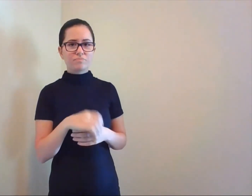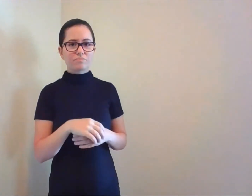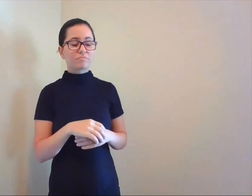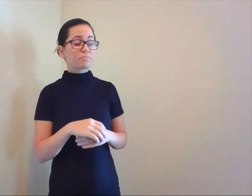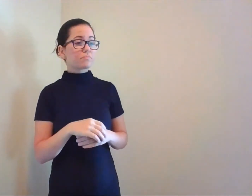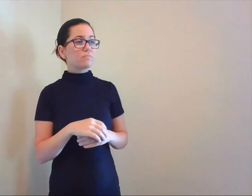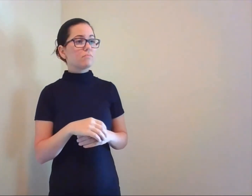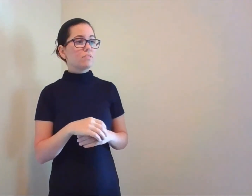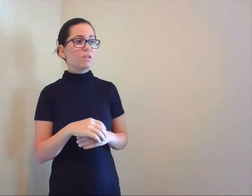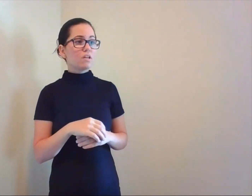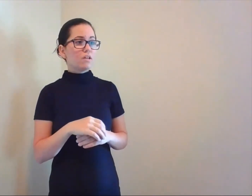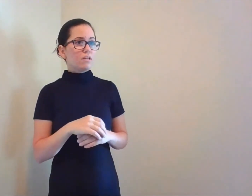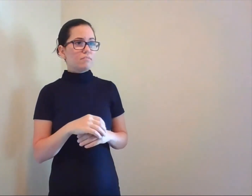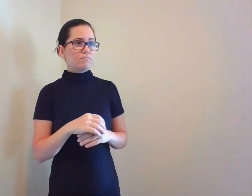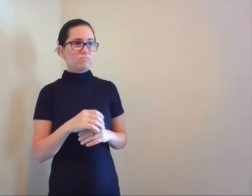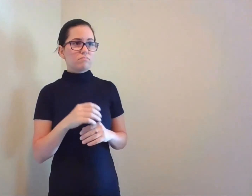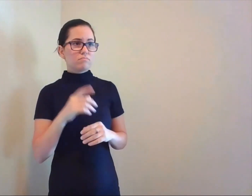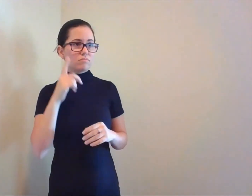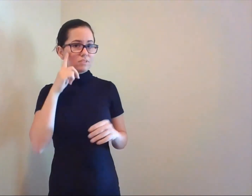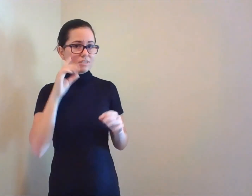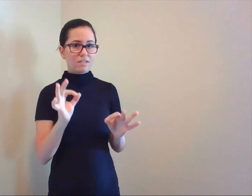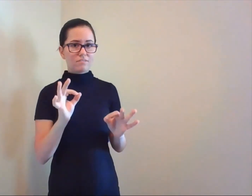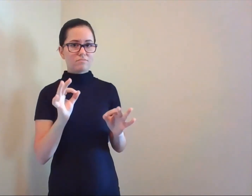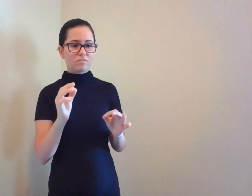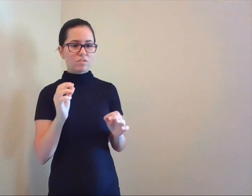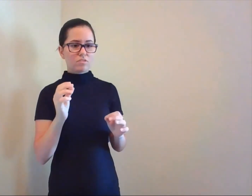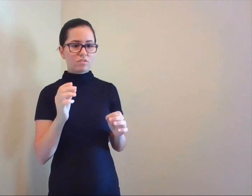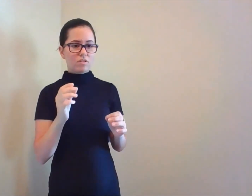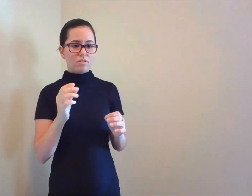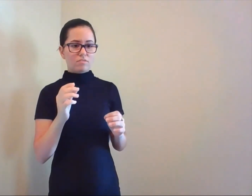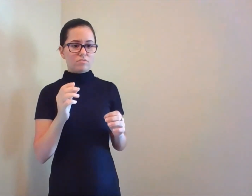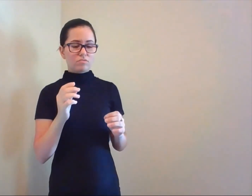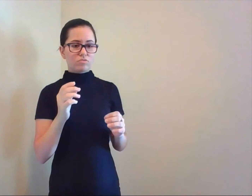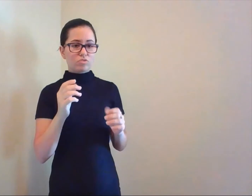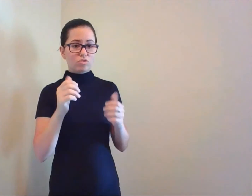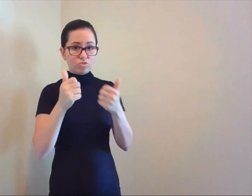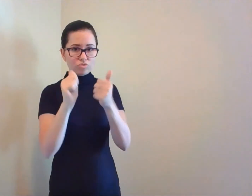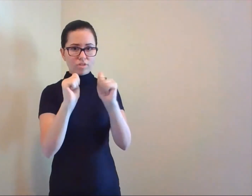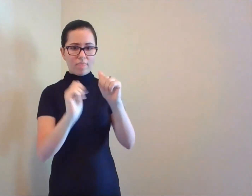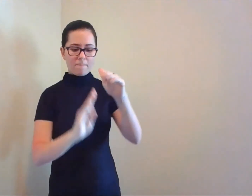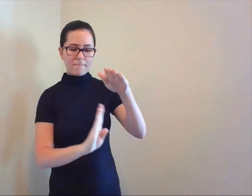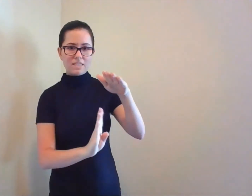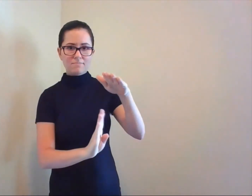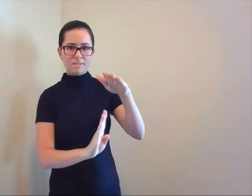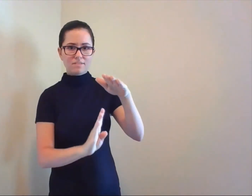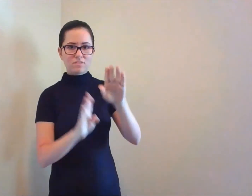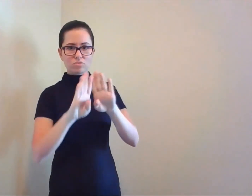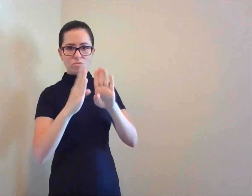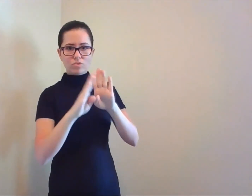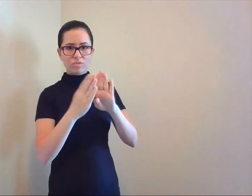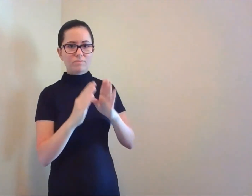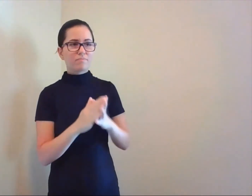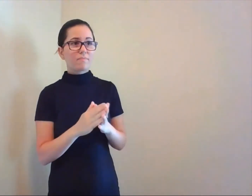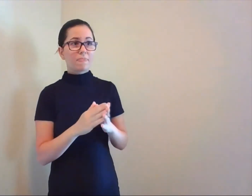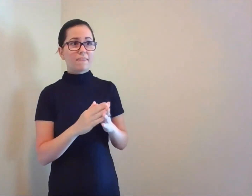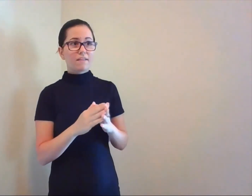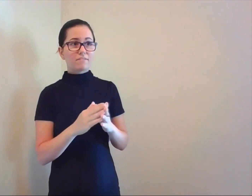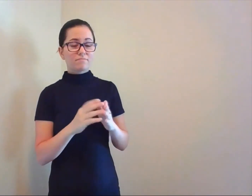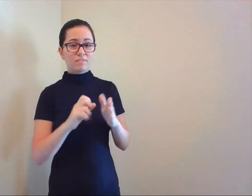go back and get my phone. For my flashlight. Your phone has a flashlight on it? Yeah, dude. What? I'm telling Chrissy, I'm going down in this basement. She's